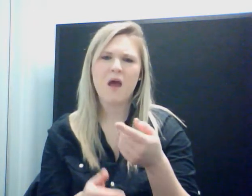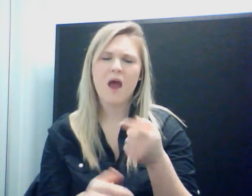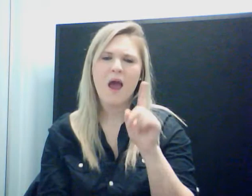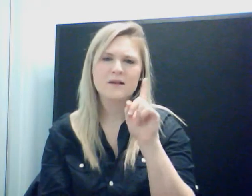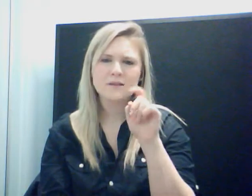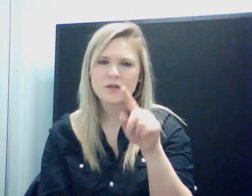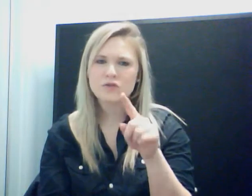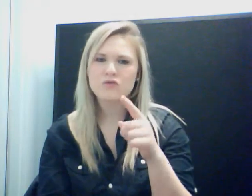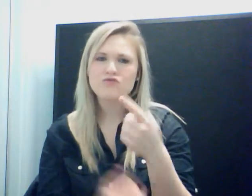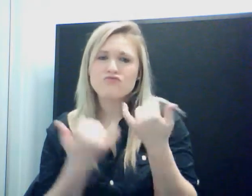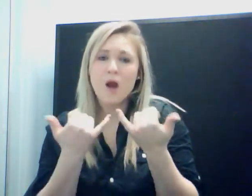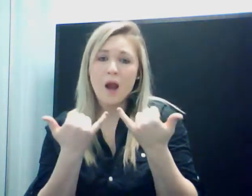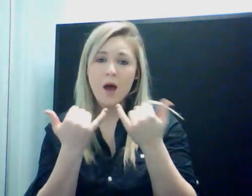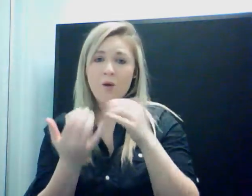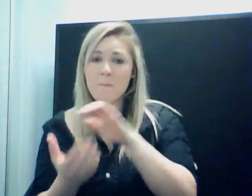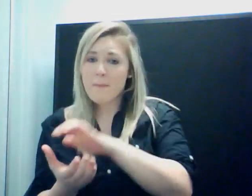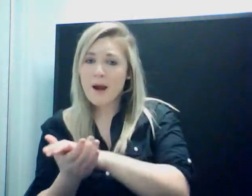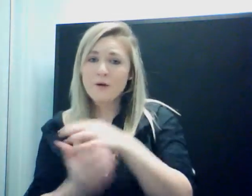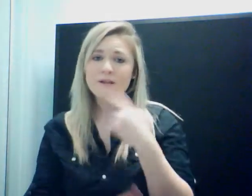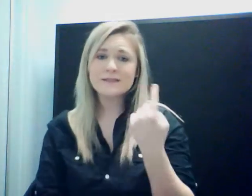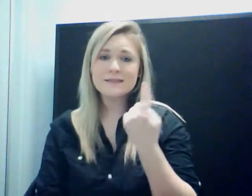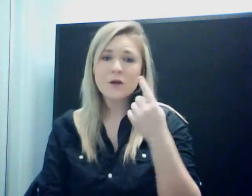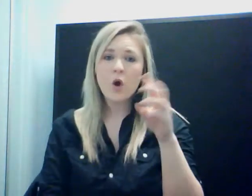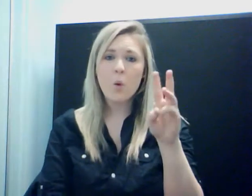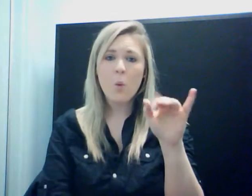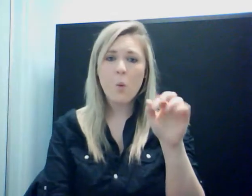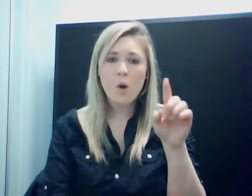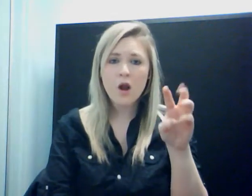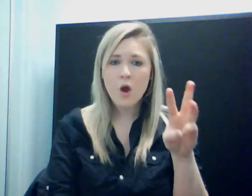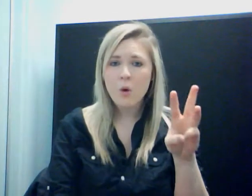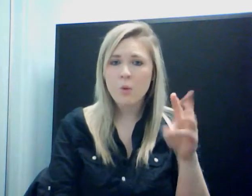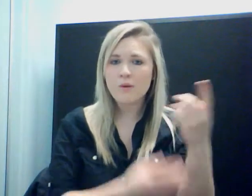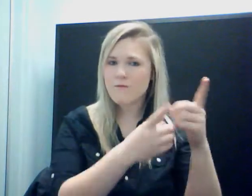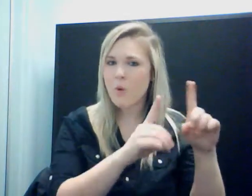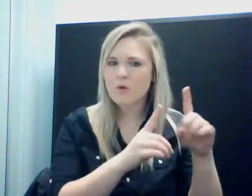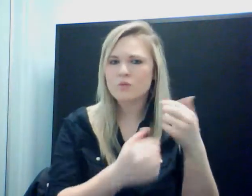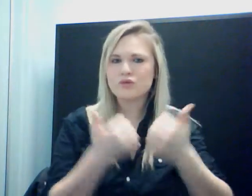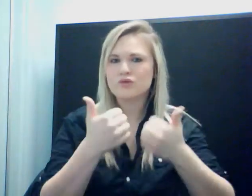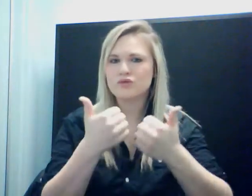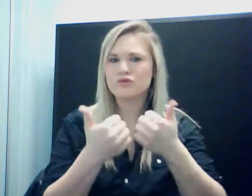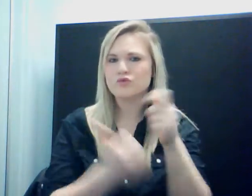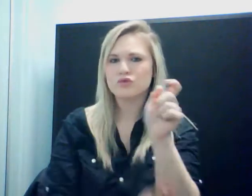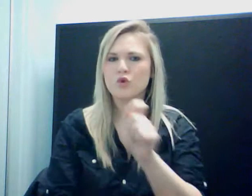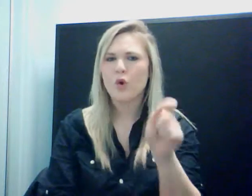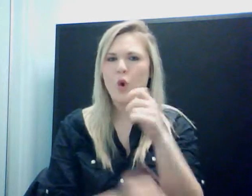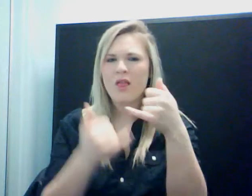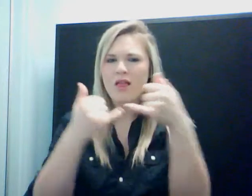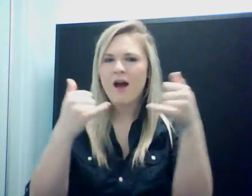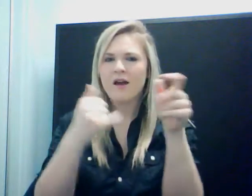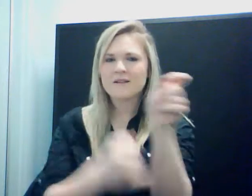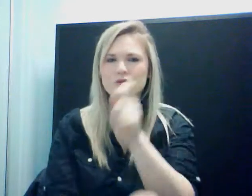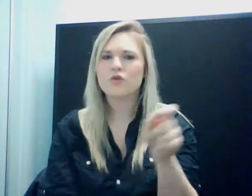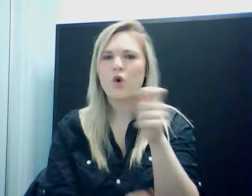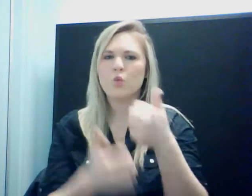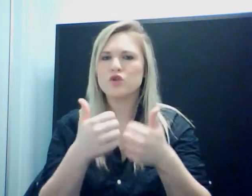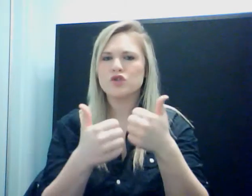marital status. Single, married, widowed. It should have a line there for whichever one.